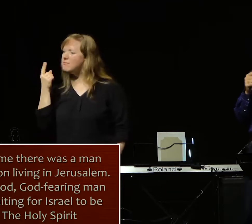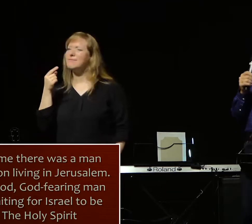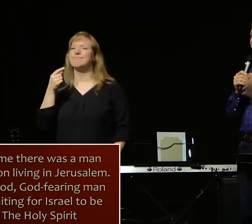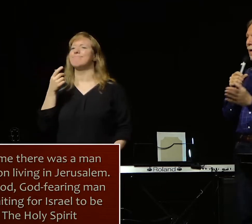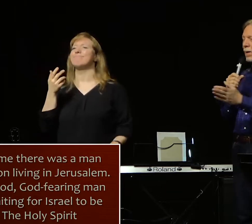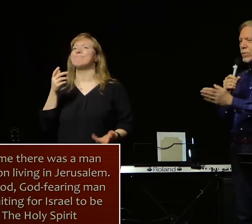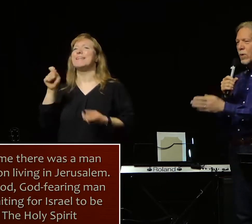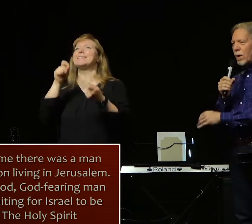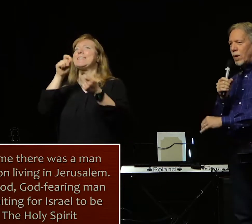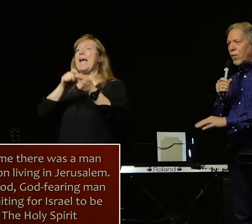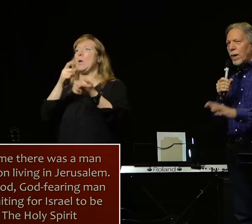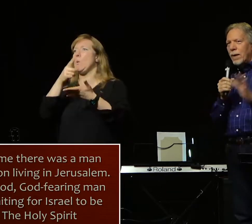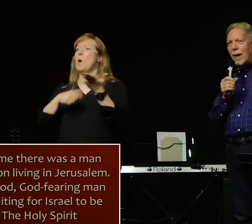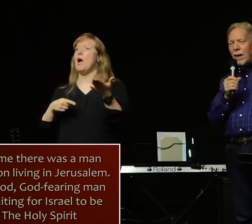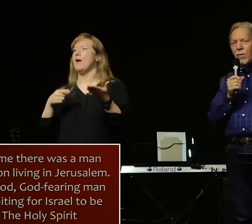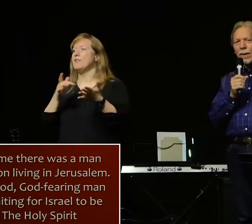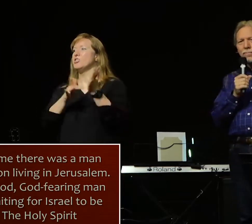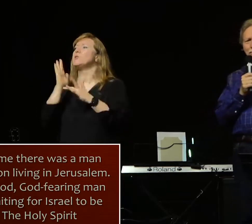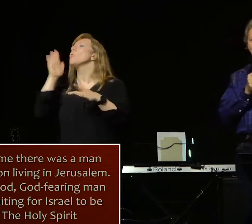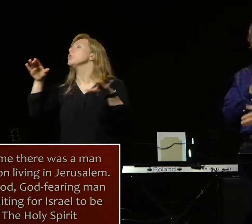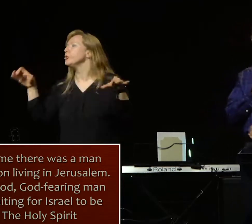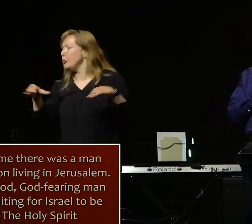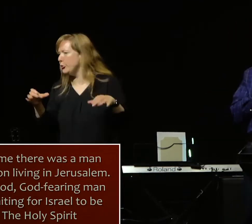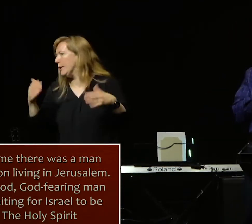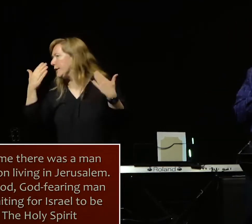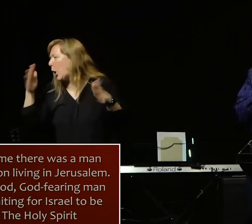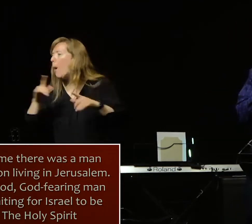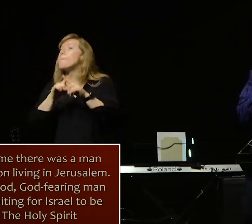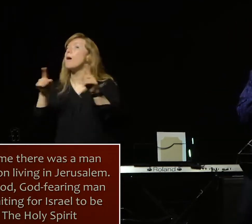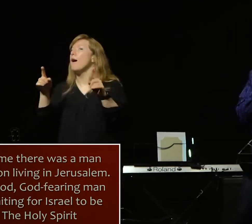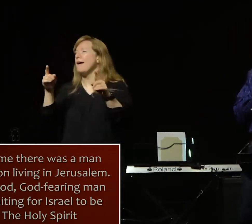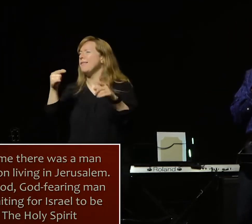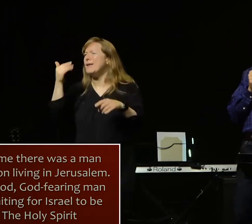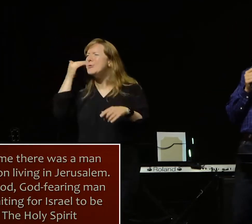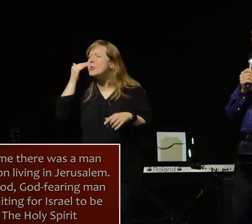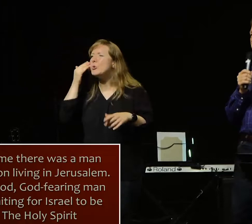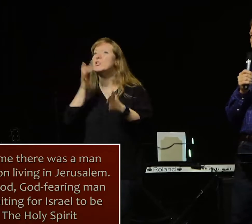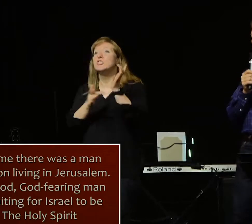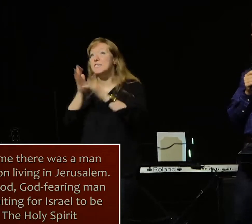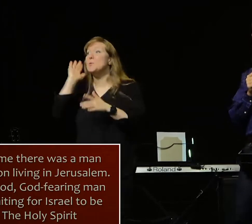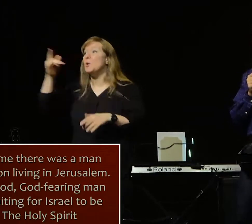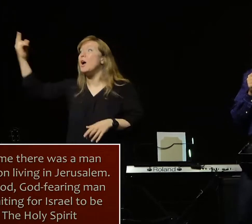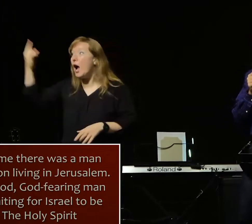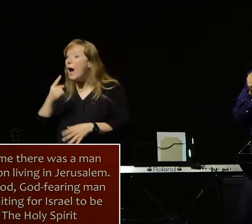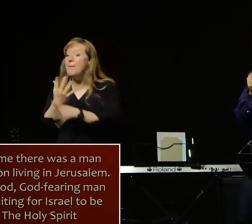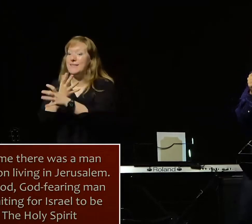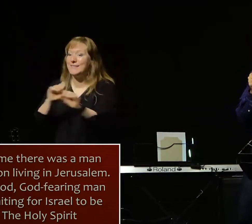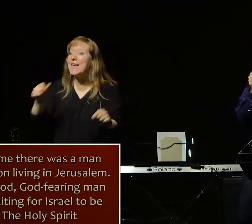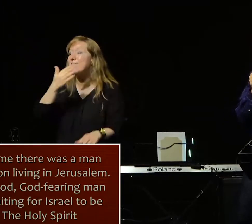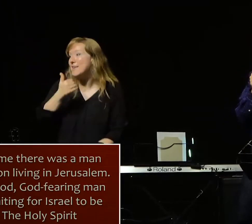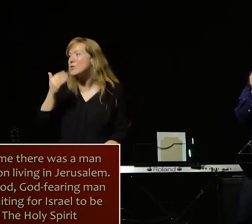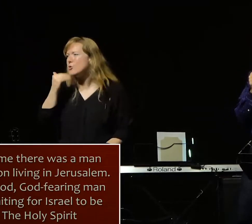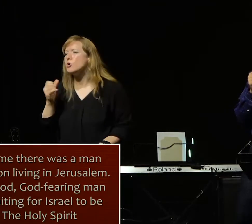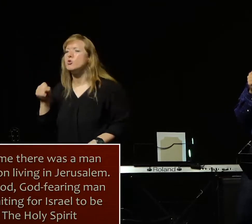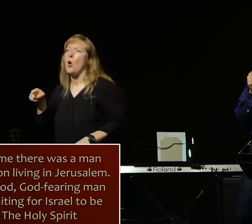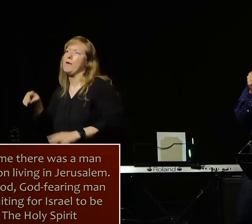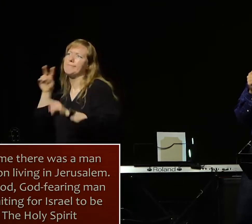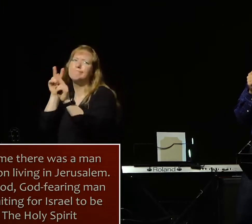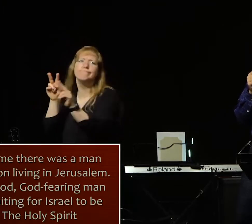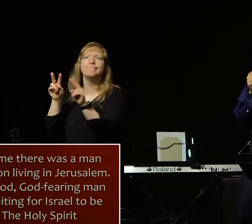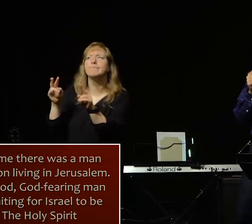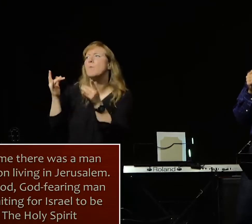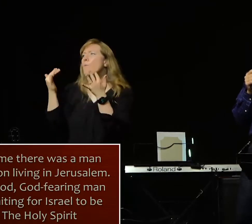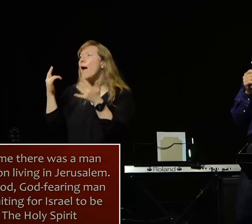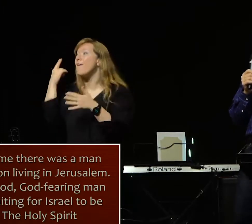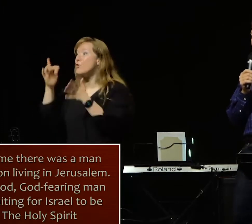what exactly he was going to do, but they knew that he was going to somehow come and save Israel, and they were looking for that day